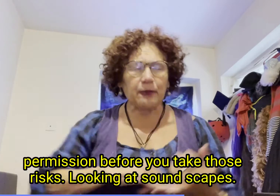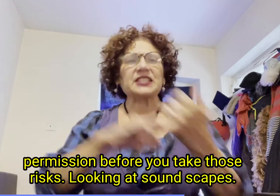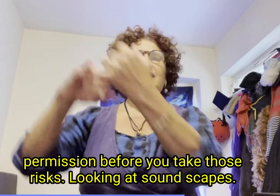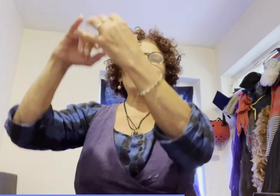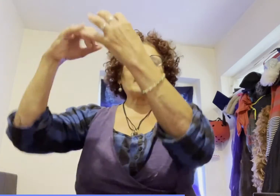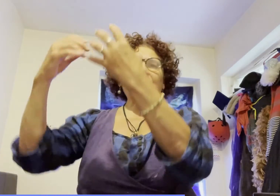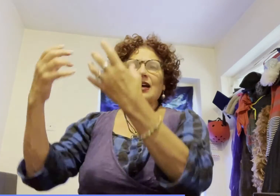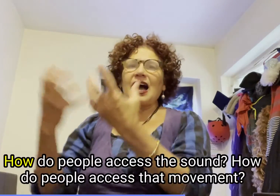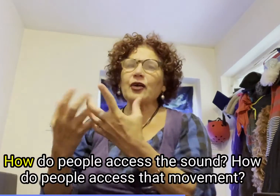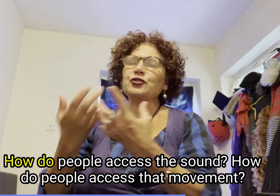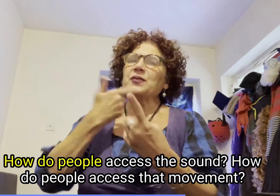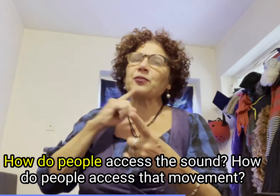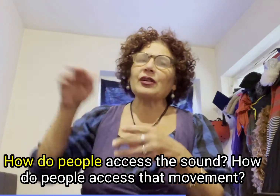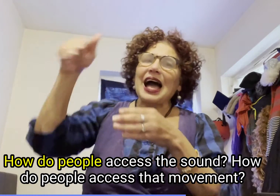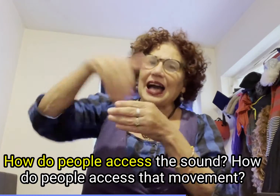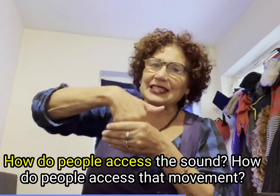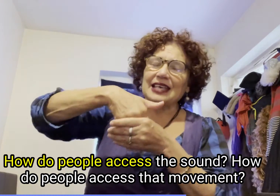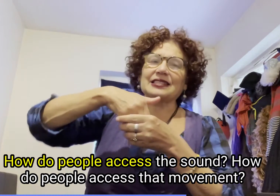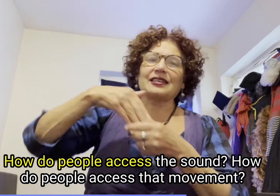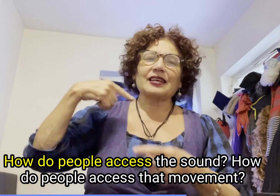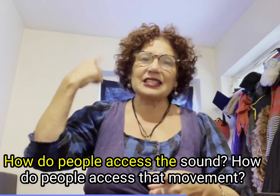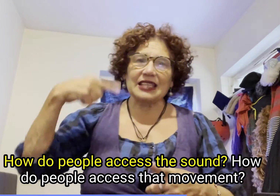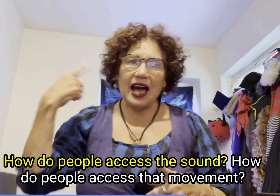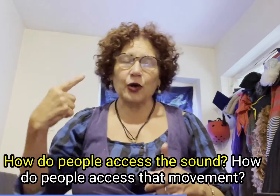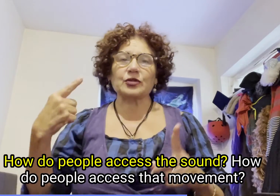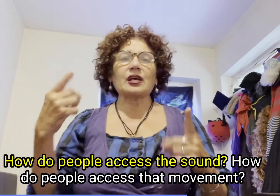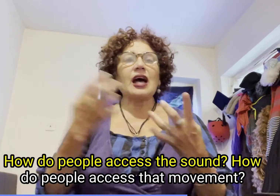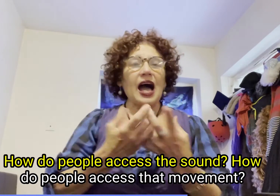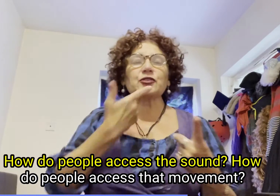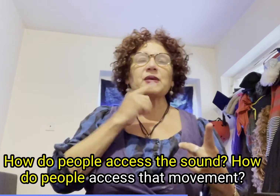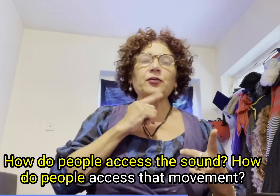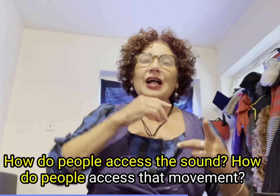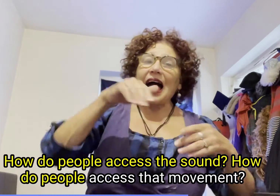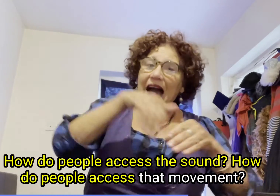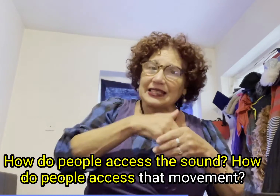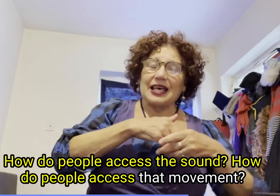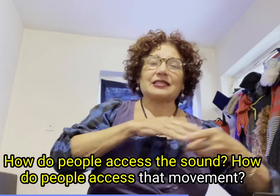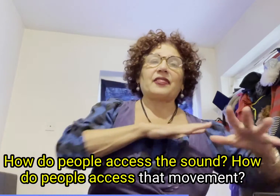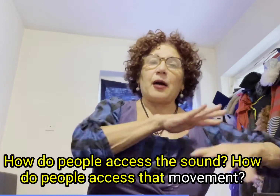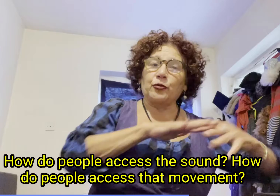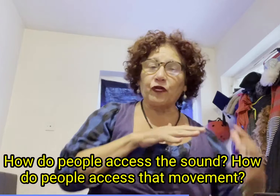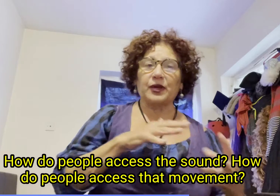soundscapes. How do people access the sound? How do people access that